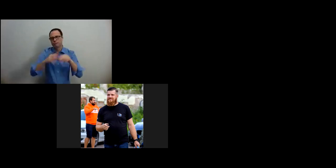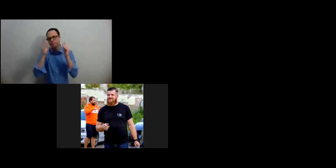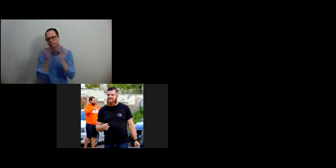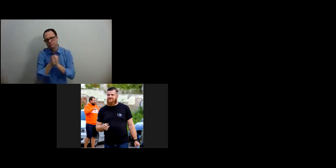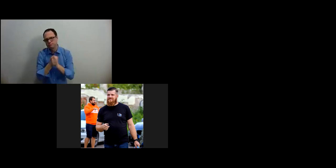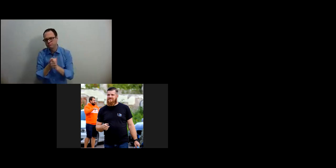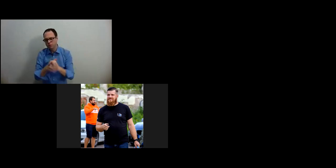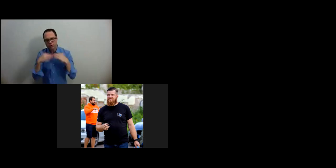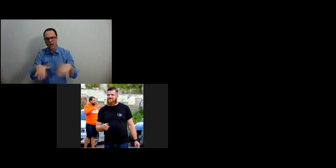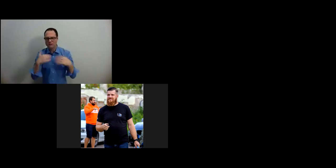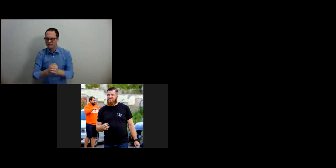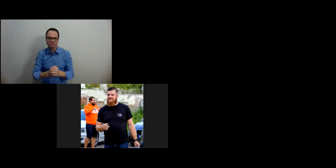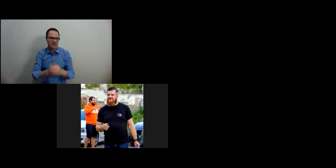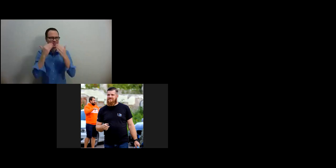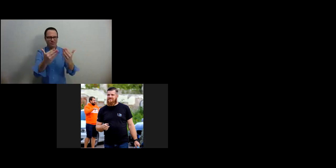And